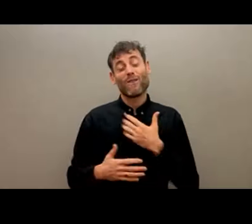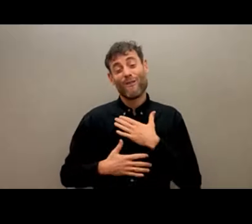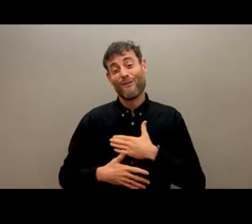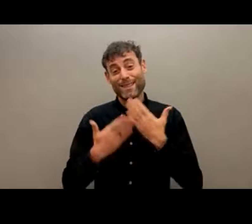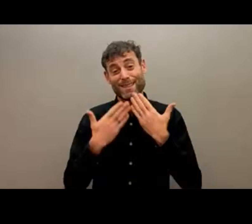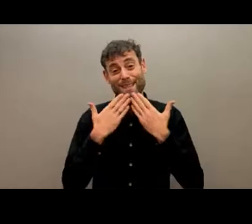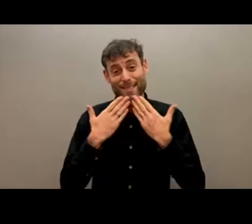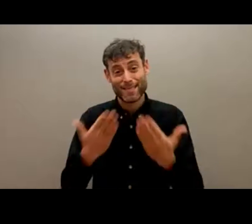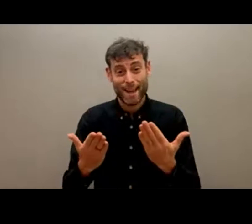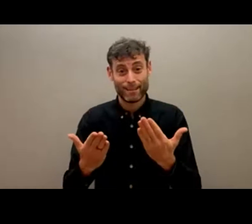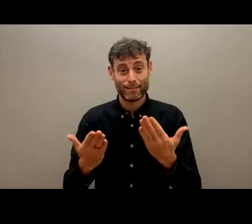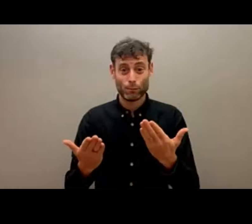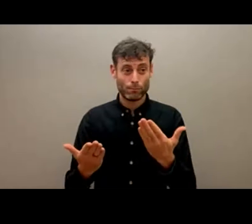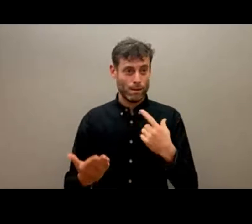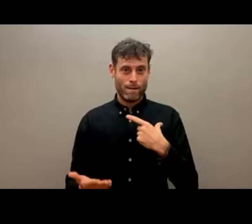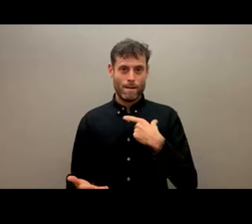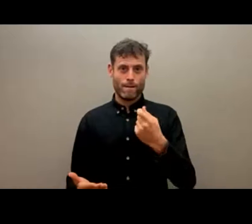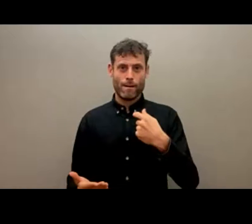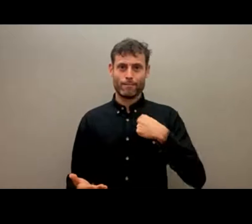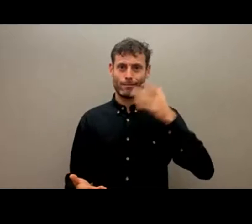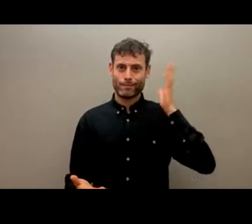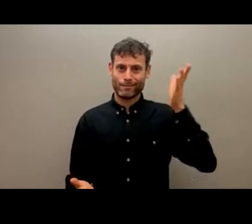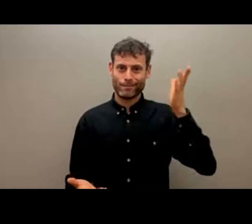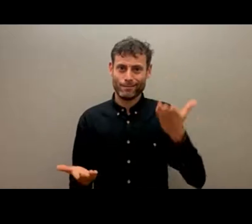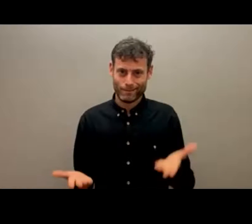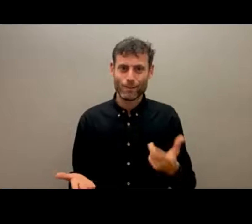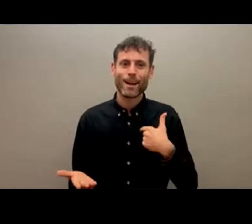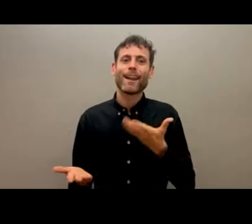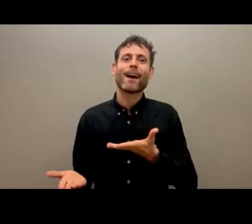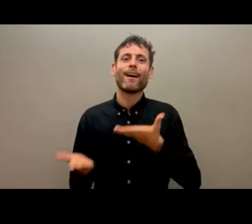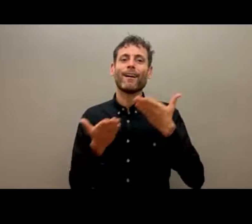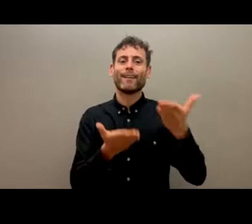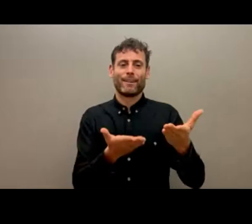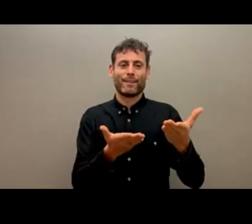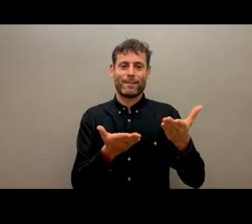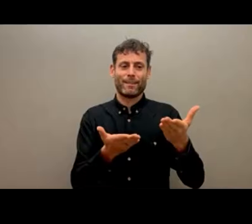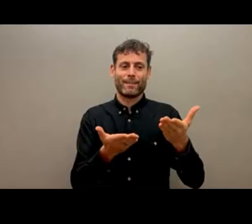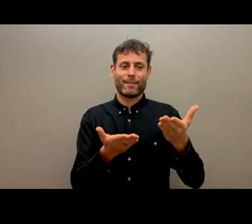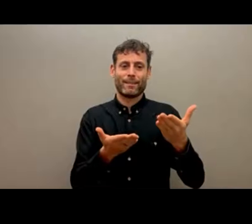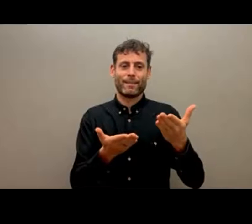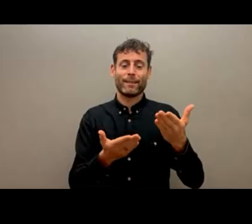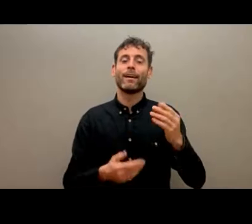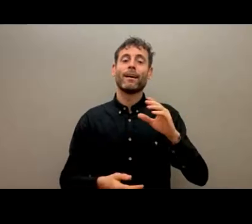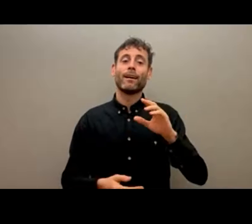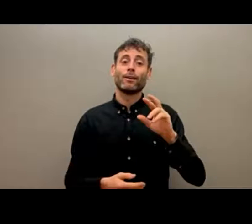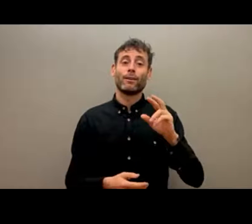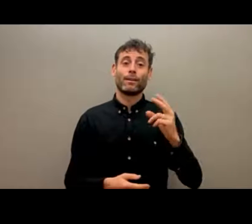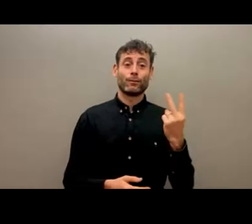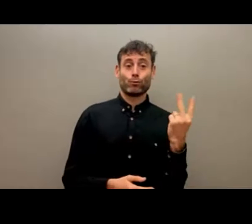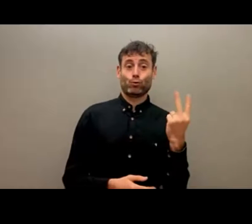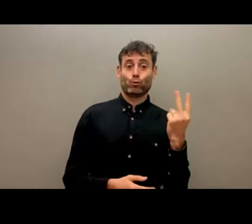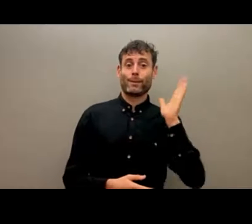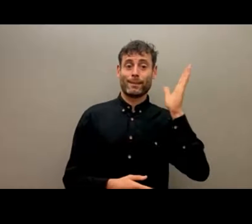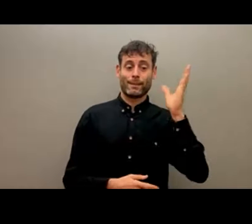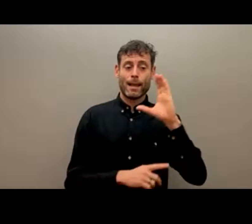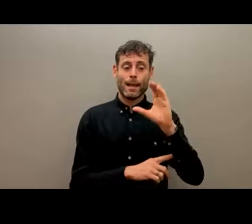opportunity. And without further ado, I will introduce our next two colleagues. Camilla